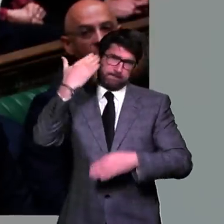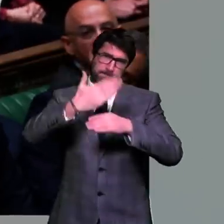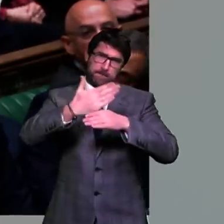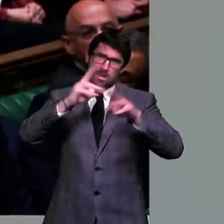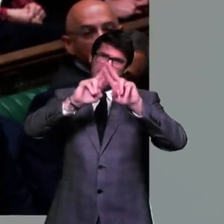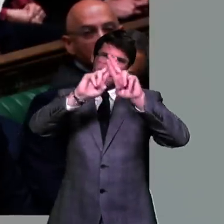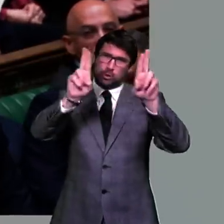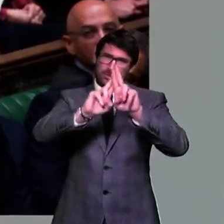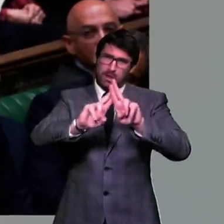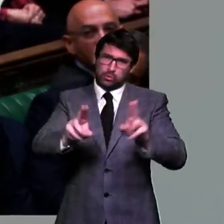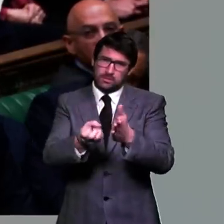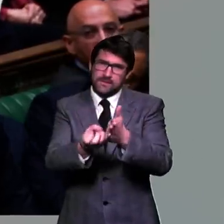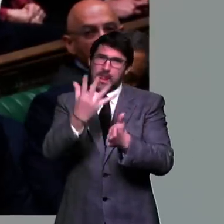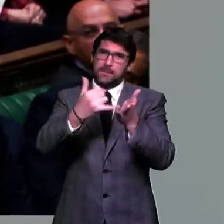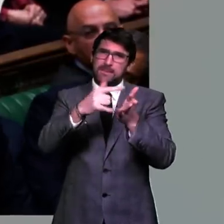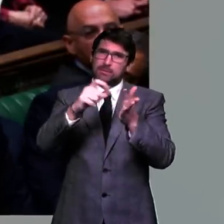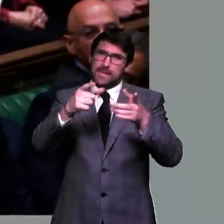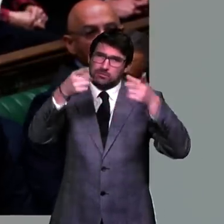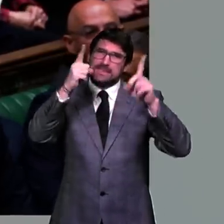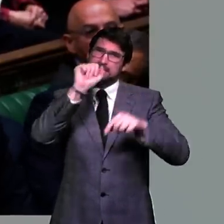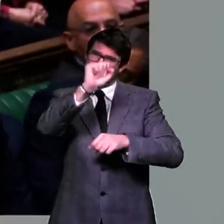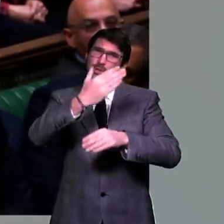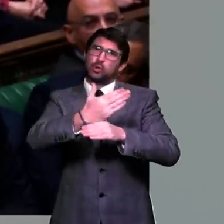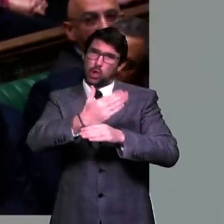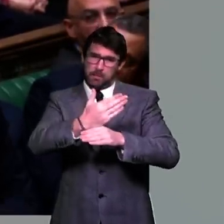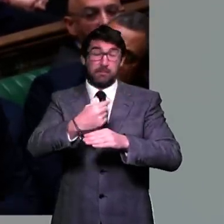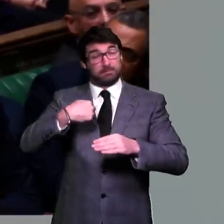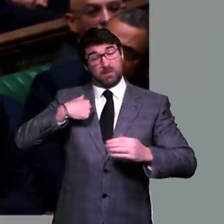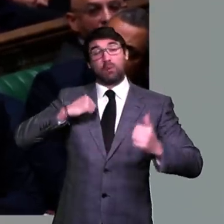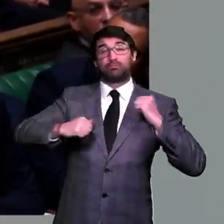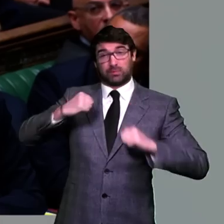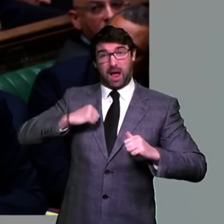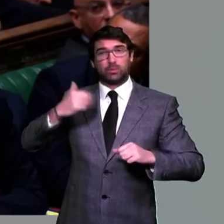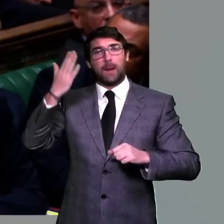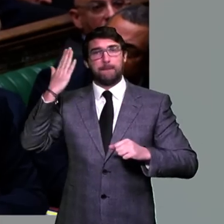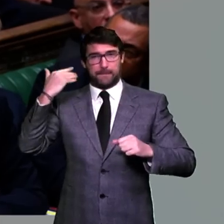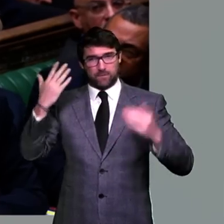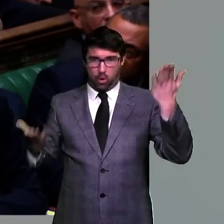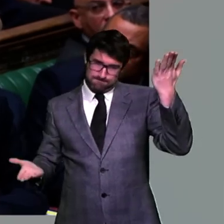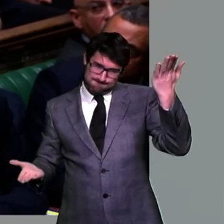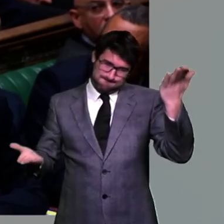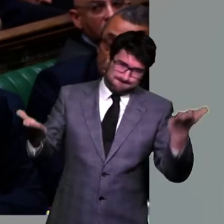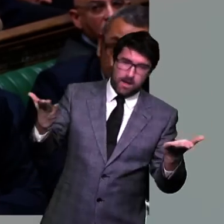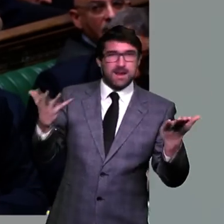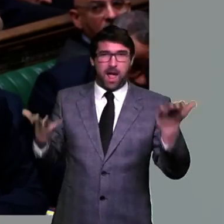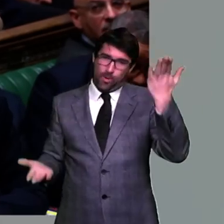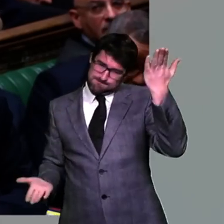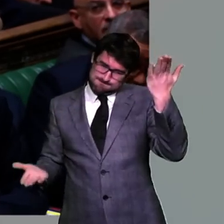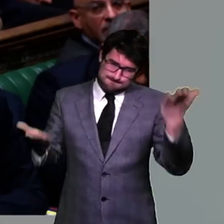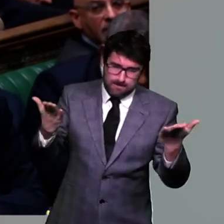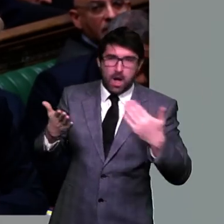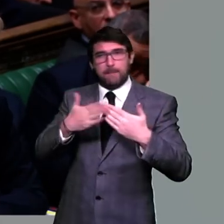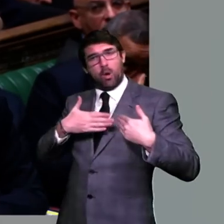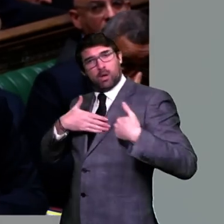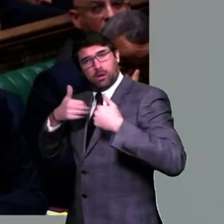Secretary, and I am proud that we have rebalanced our international development budget to focus more on